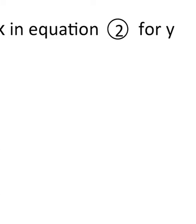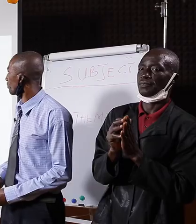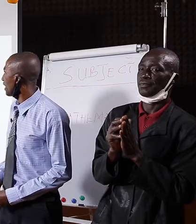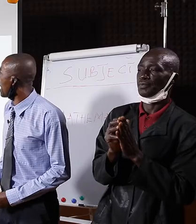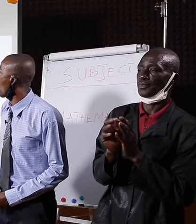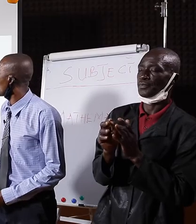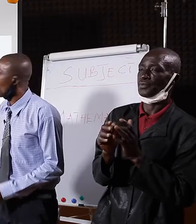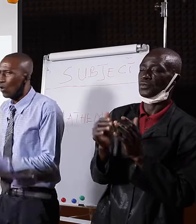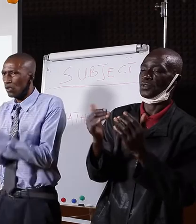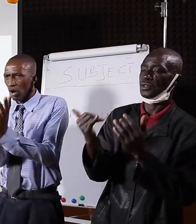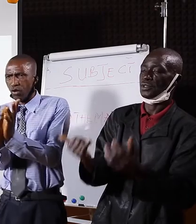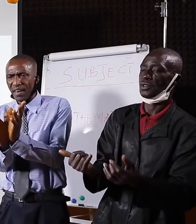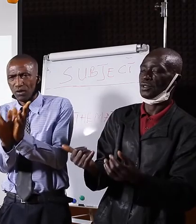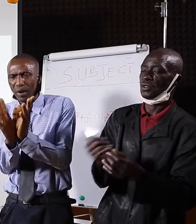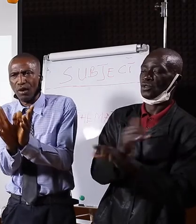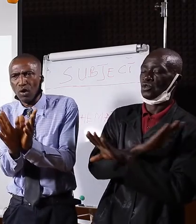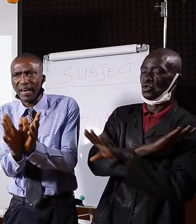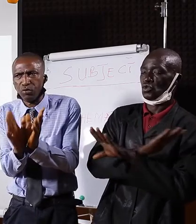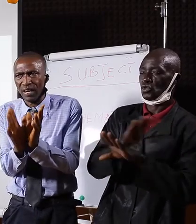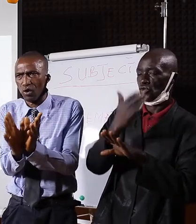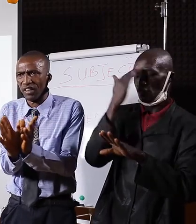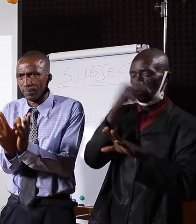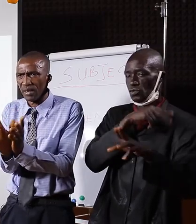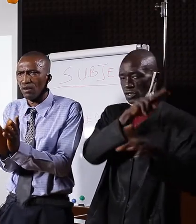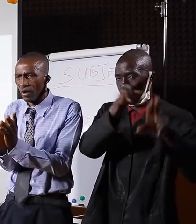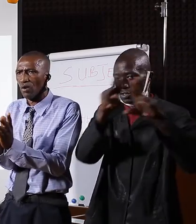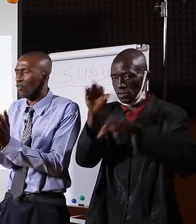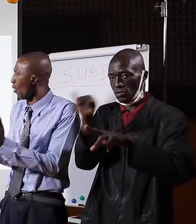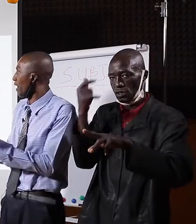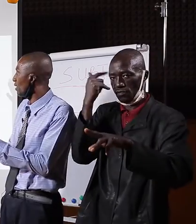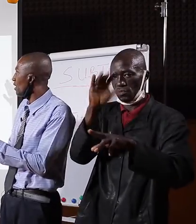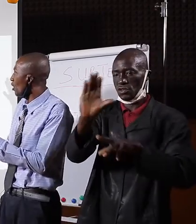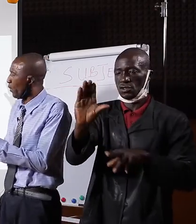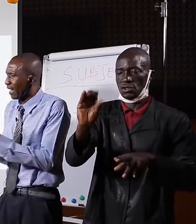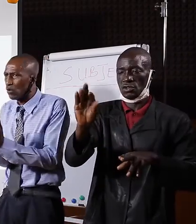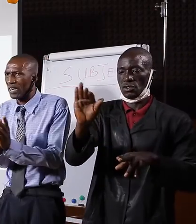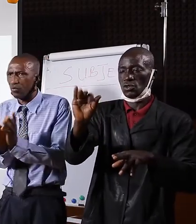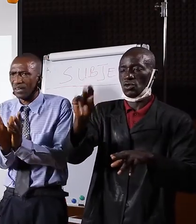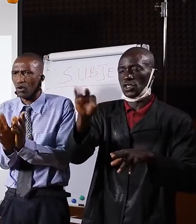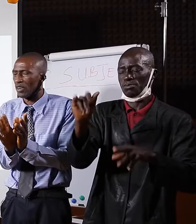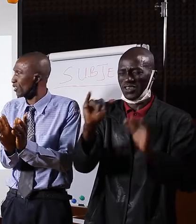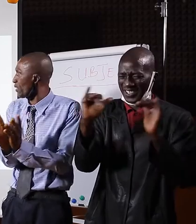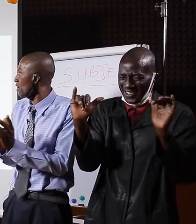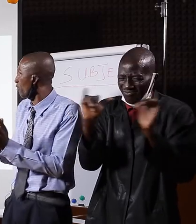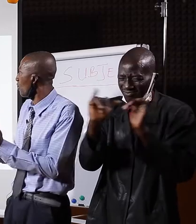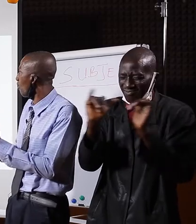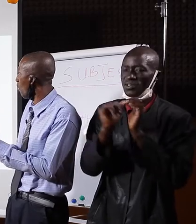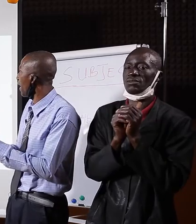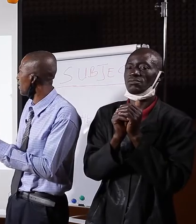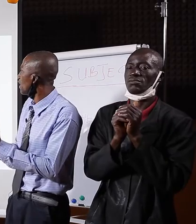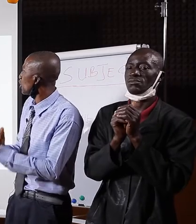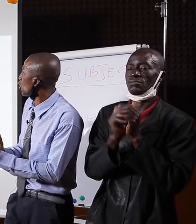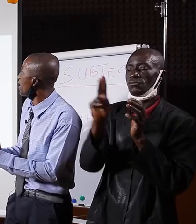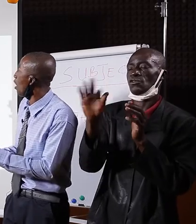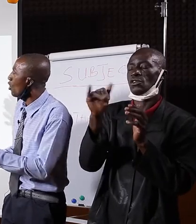16. Now, don't forget, we are looking for the corresponding value of y. We are looking for the corresponding value of